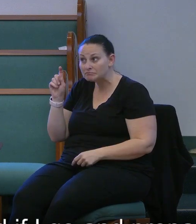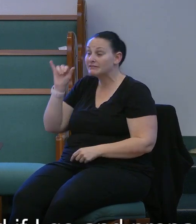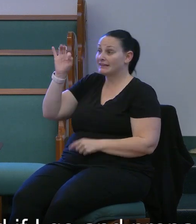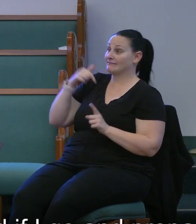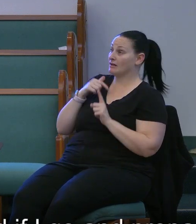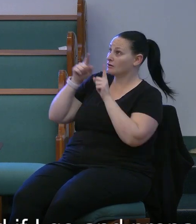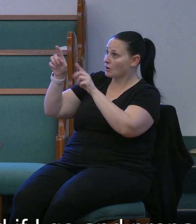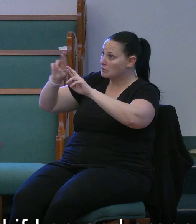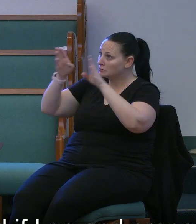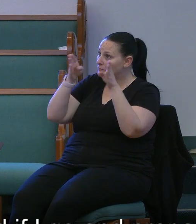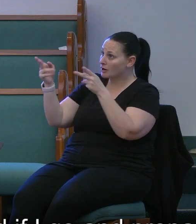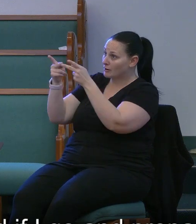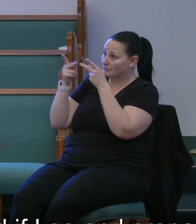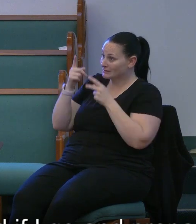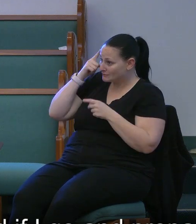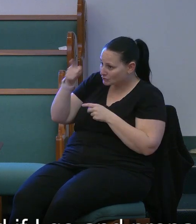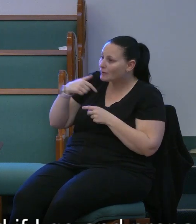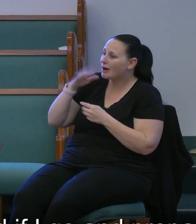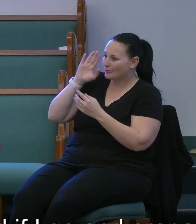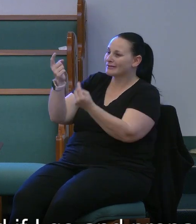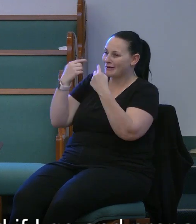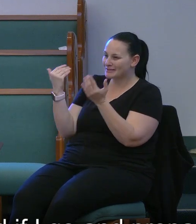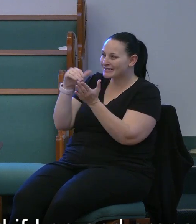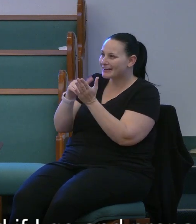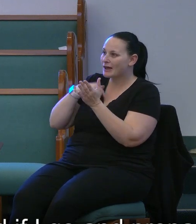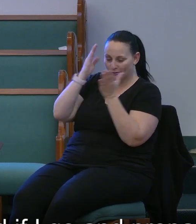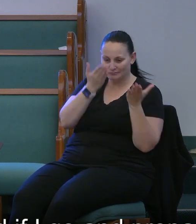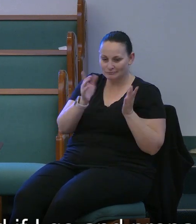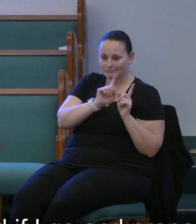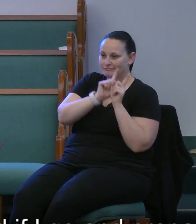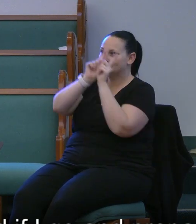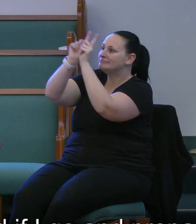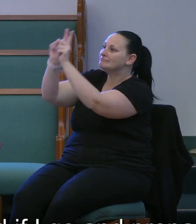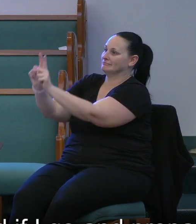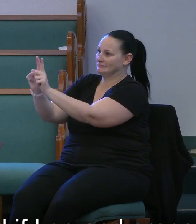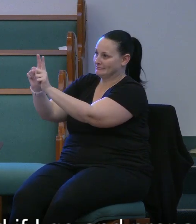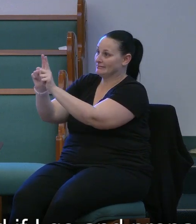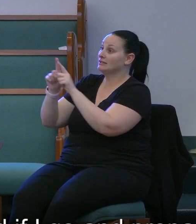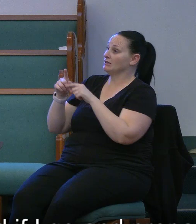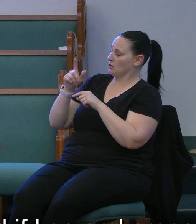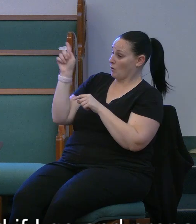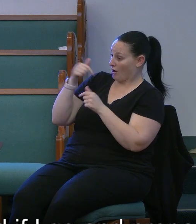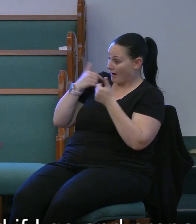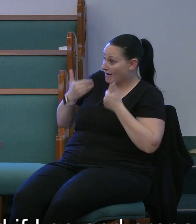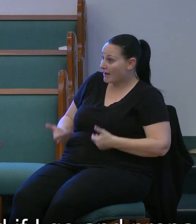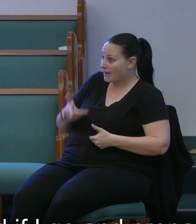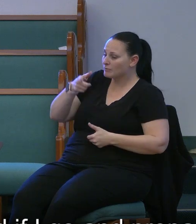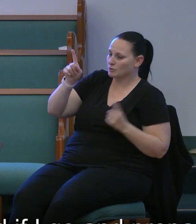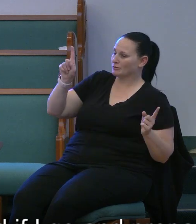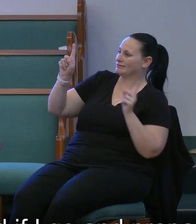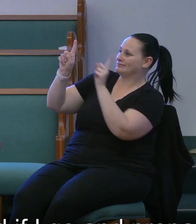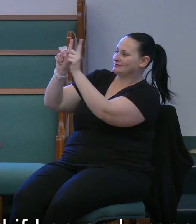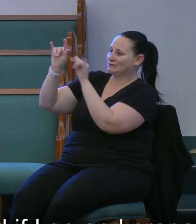and prepare a place for you, I will come again and will take you to myself, so that where I am, there you may be